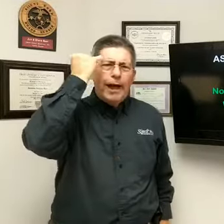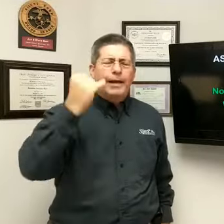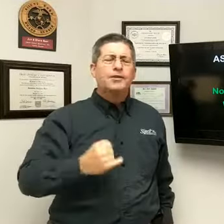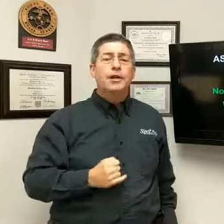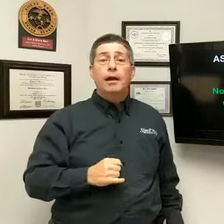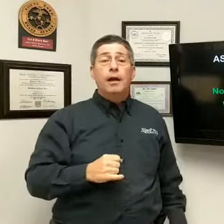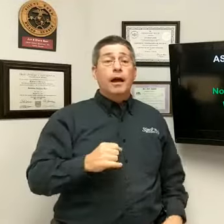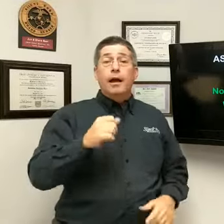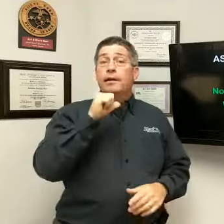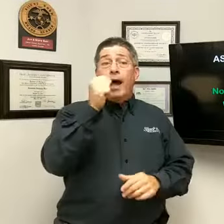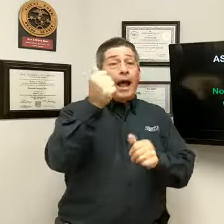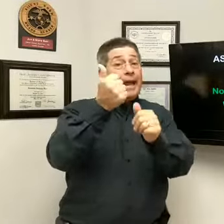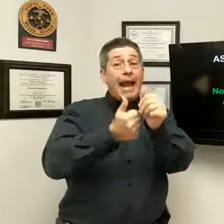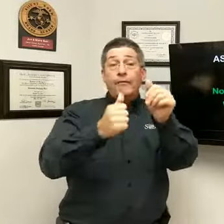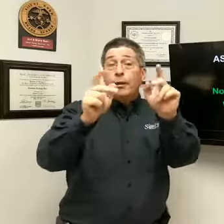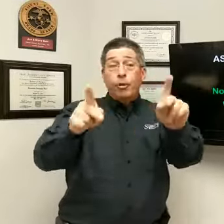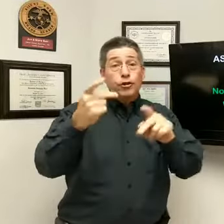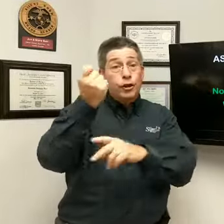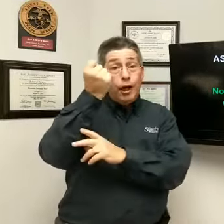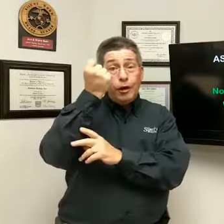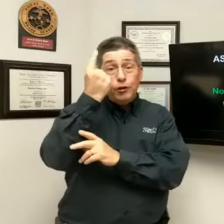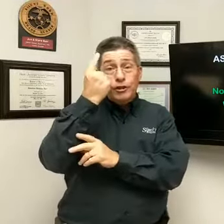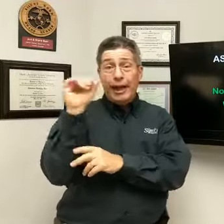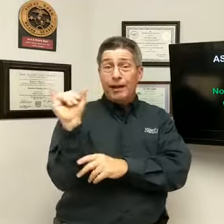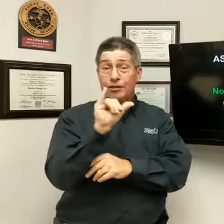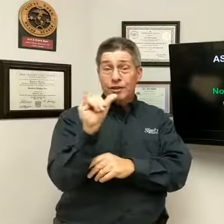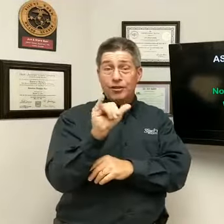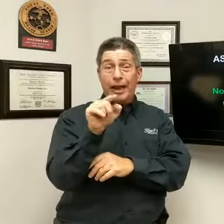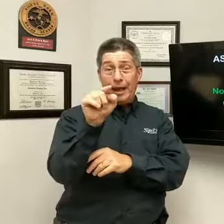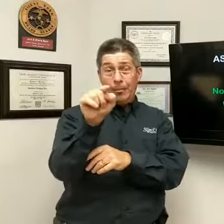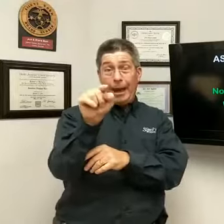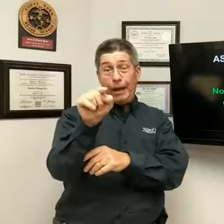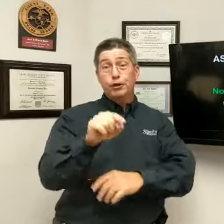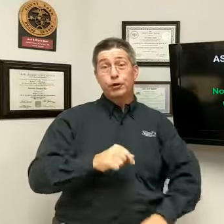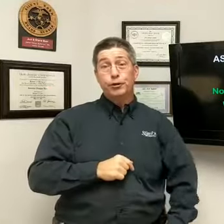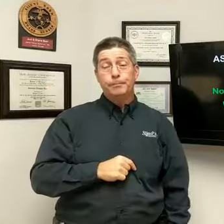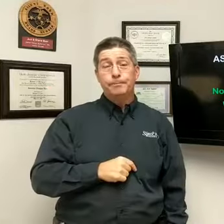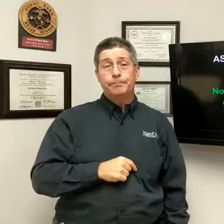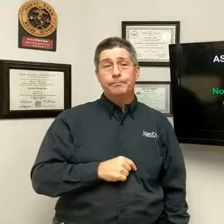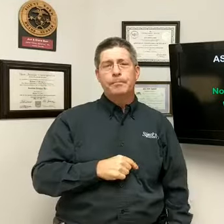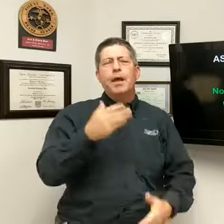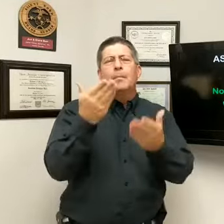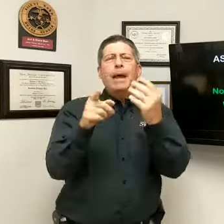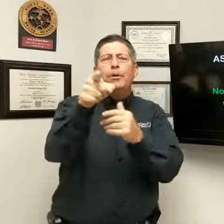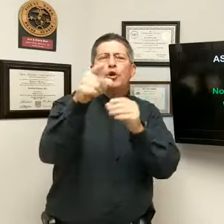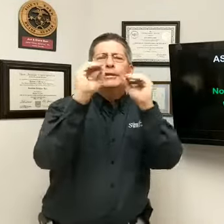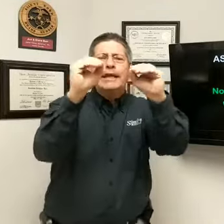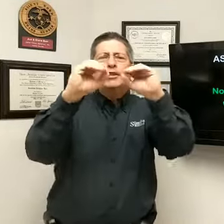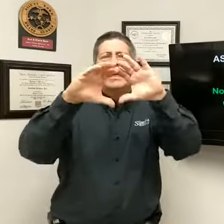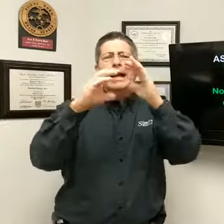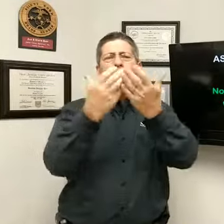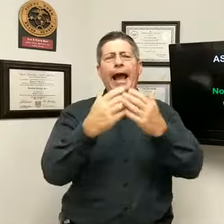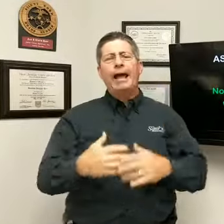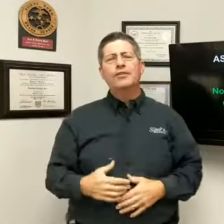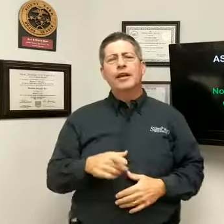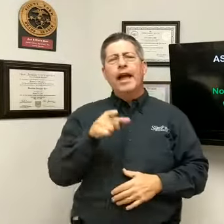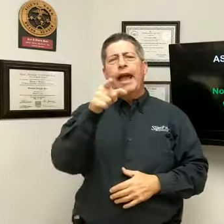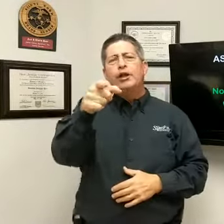realize not every person understands the same as you. Maybe you're teaching a class and you